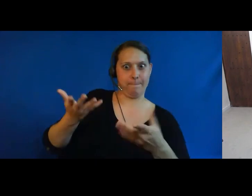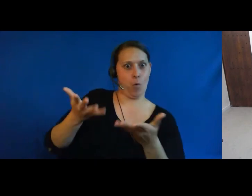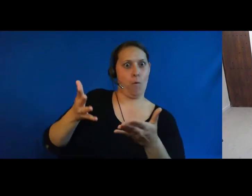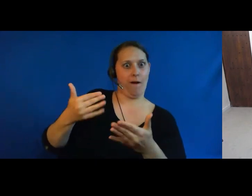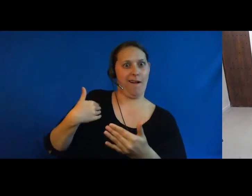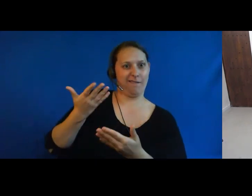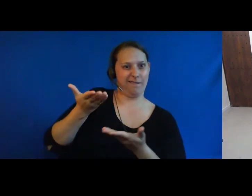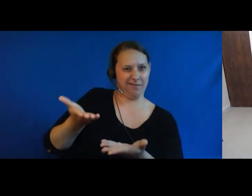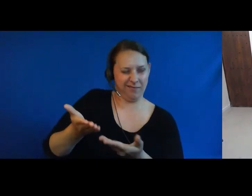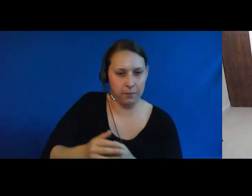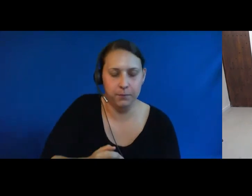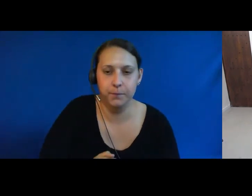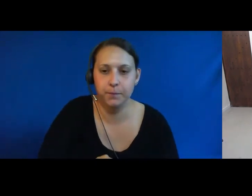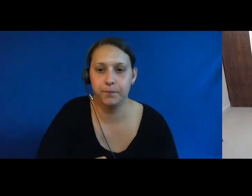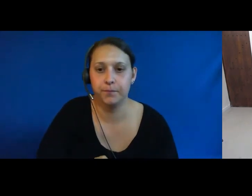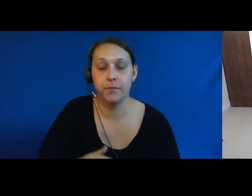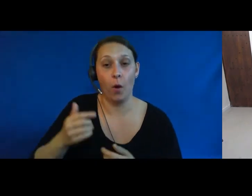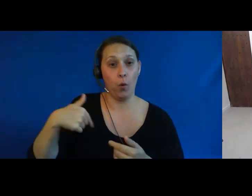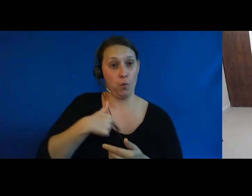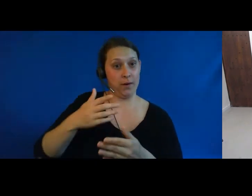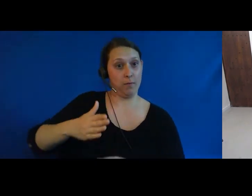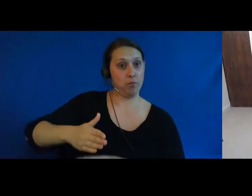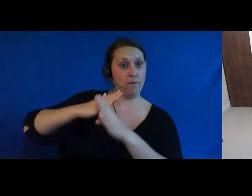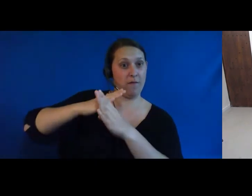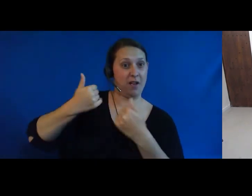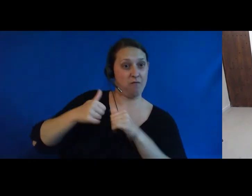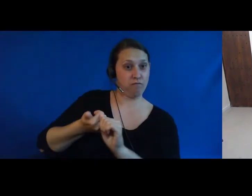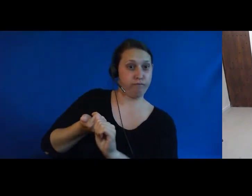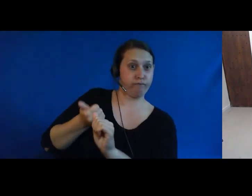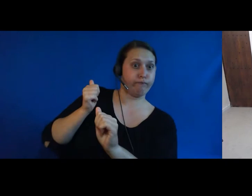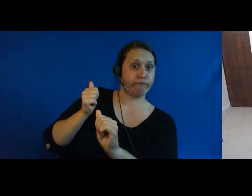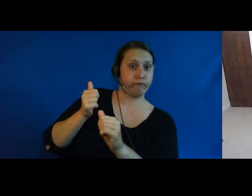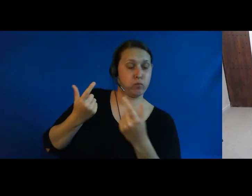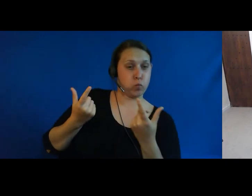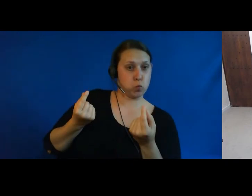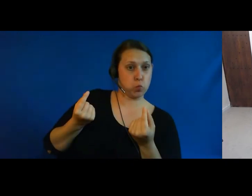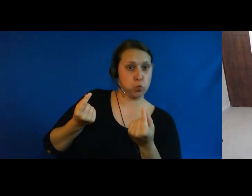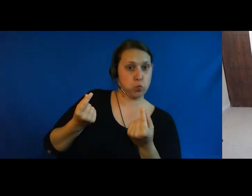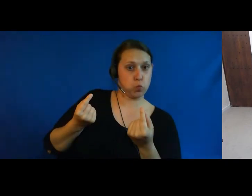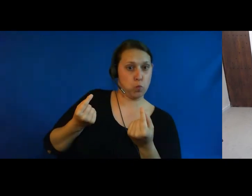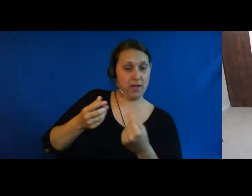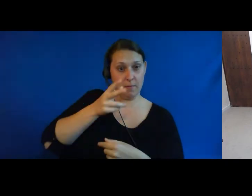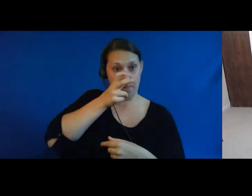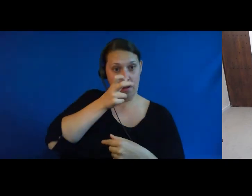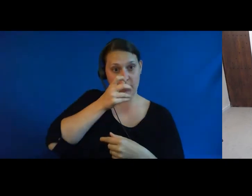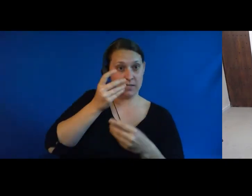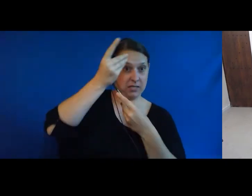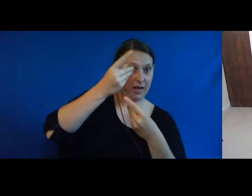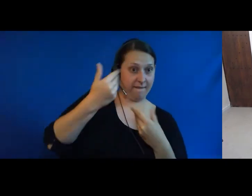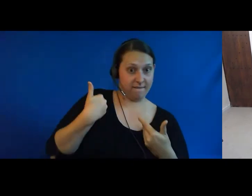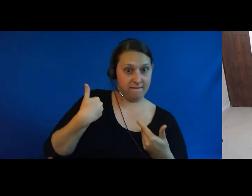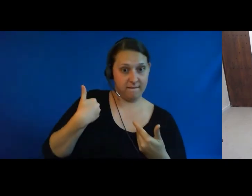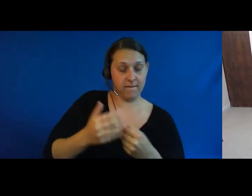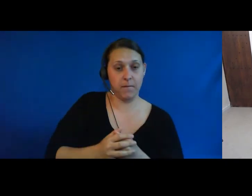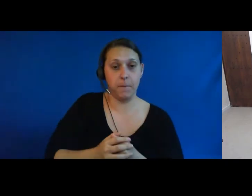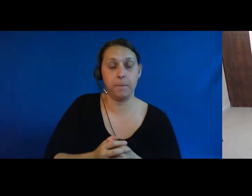In terms of preventions for the pests that we do have, if we go